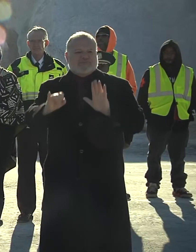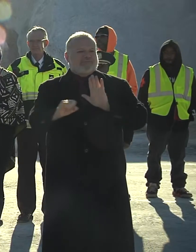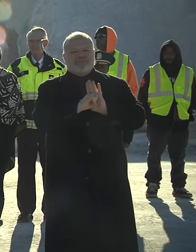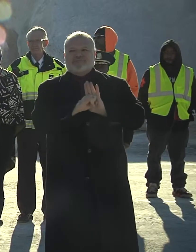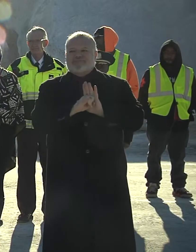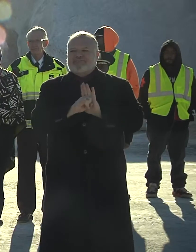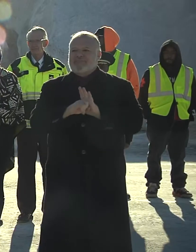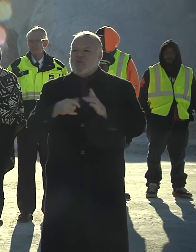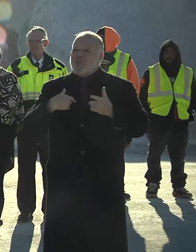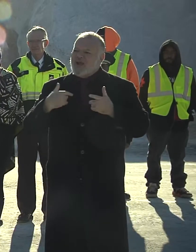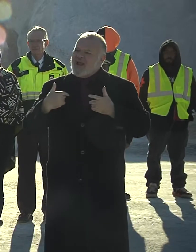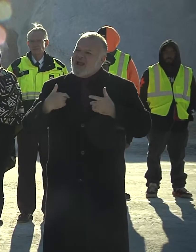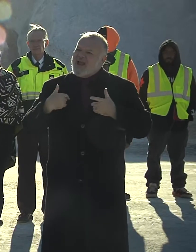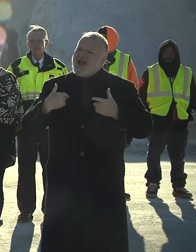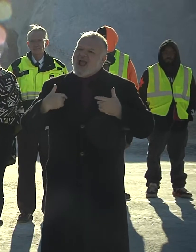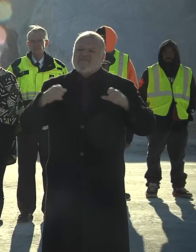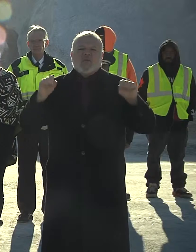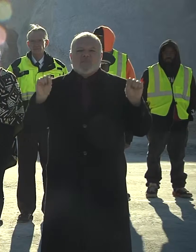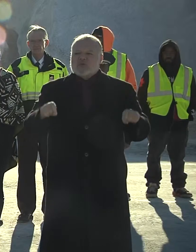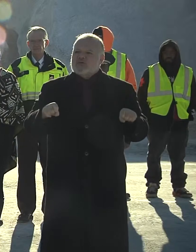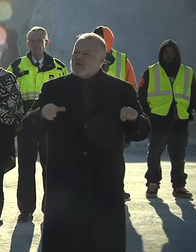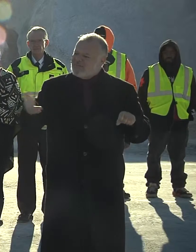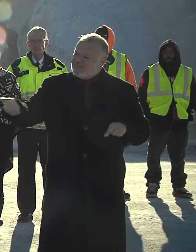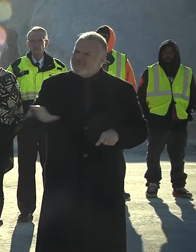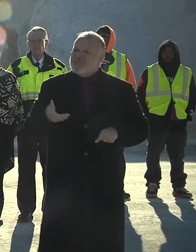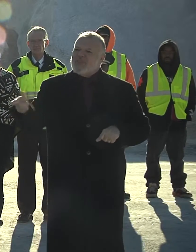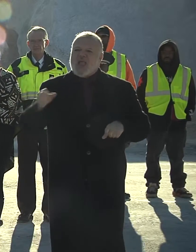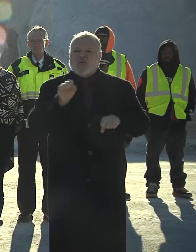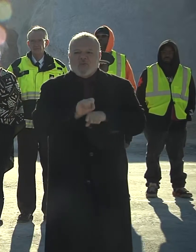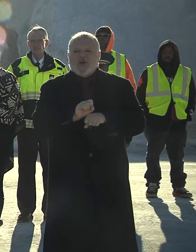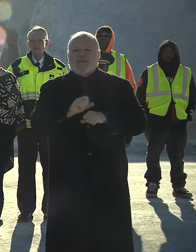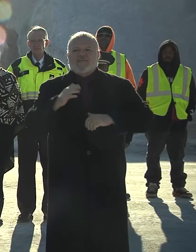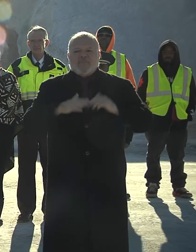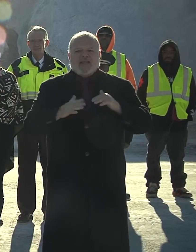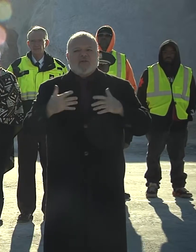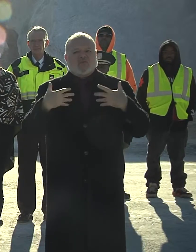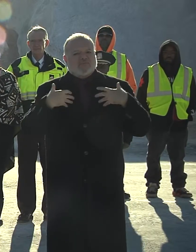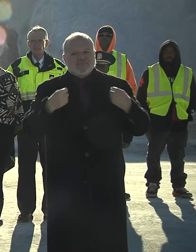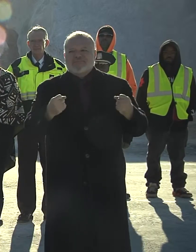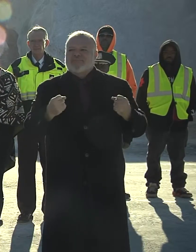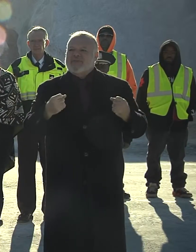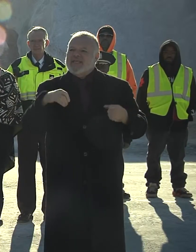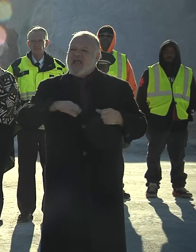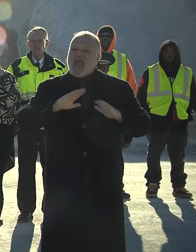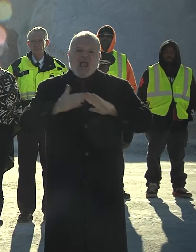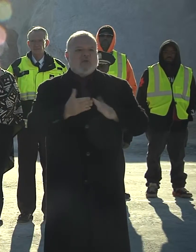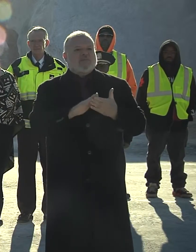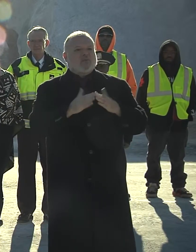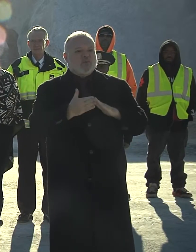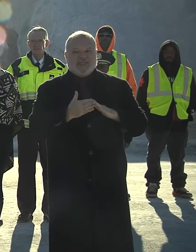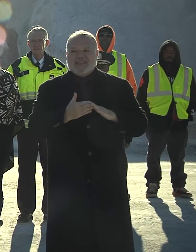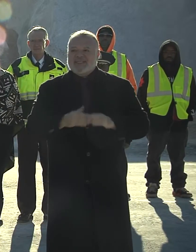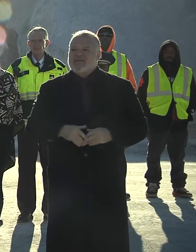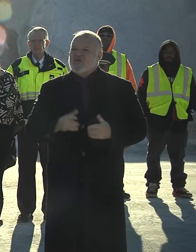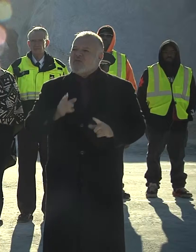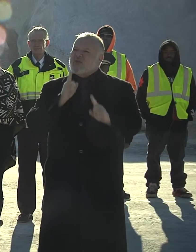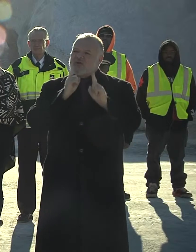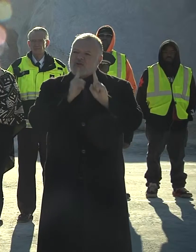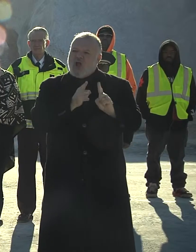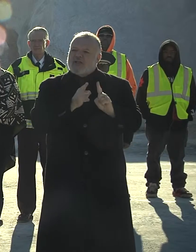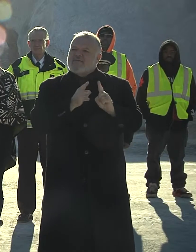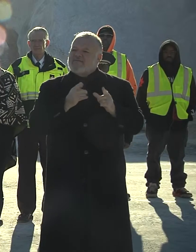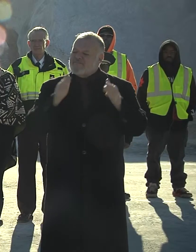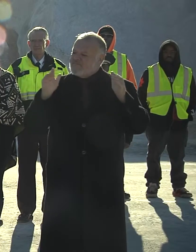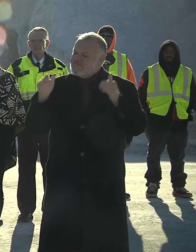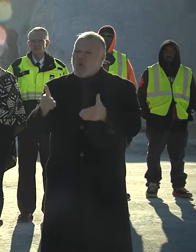and opportunity there was to build wealth right in our communities by targeting and focusing on delivering contracts